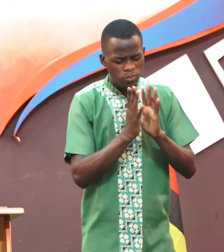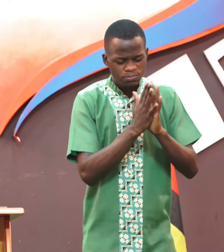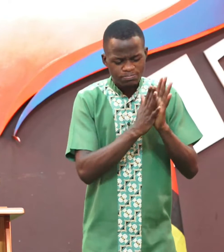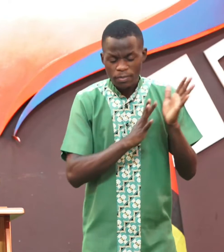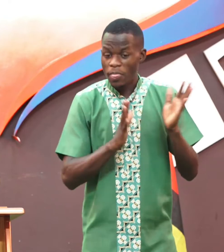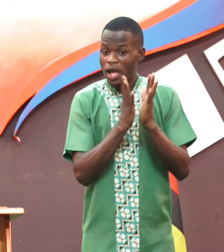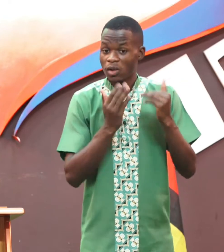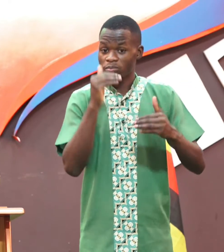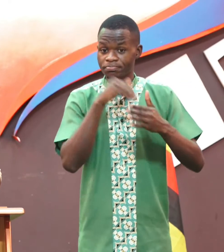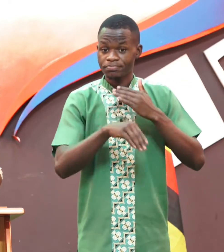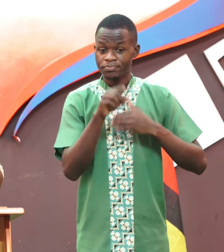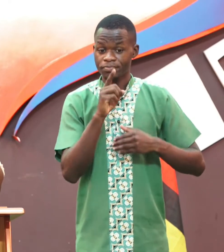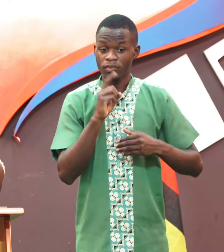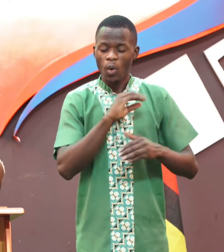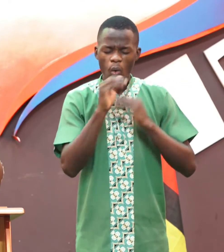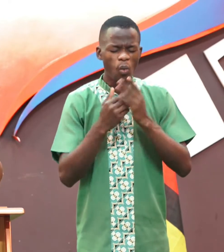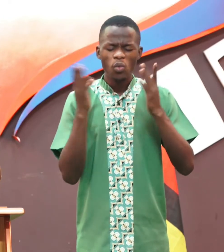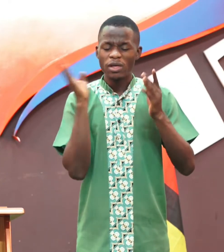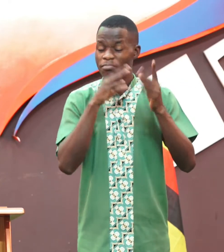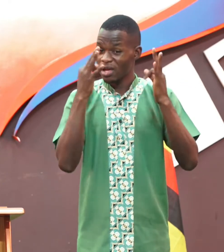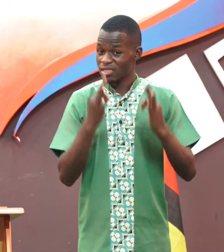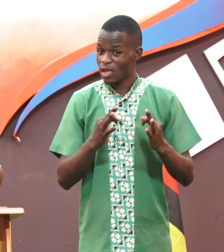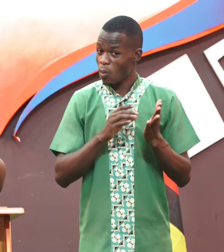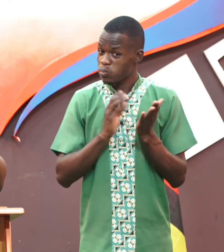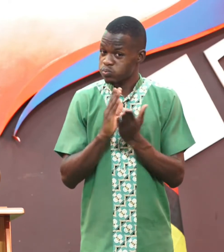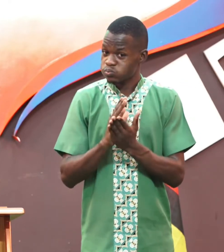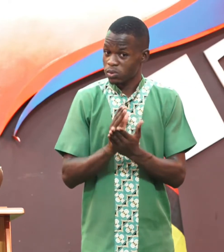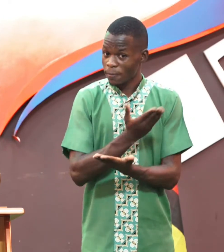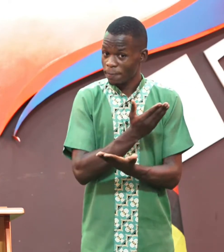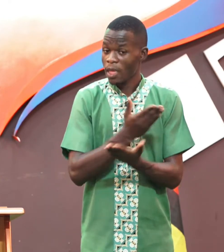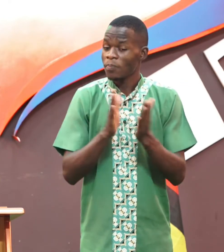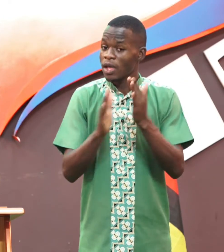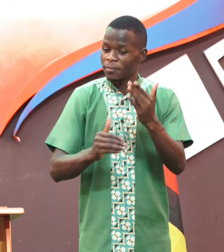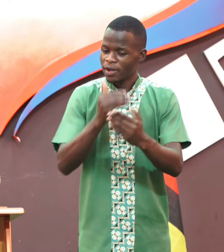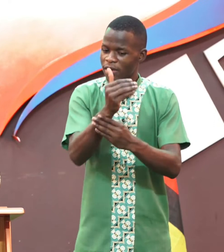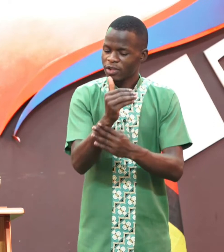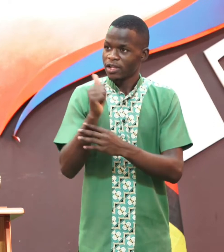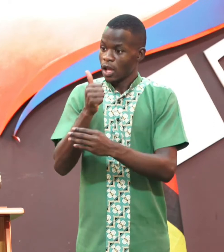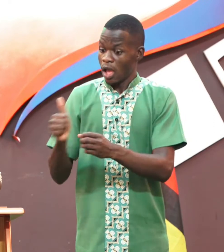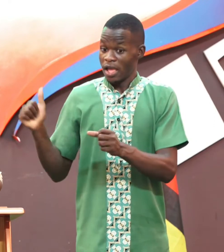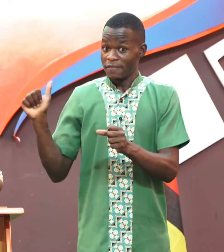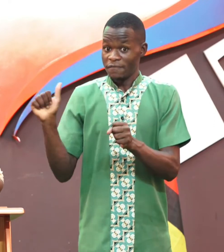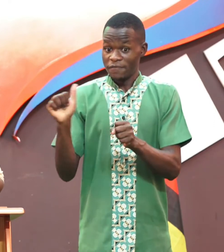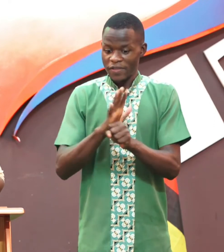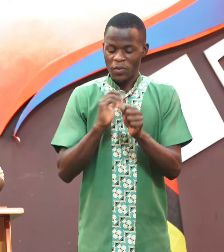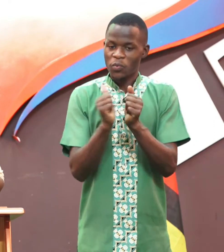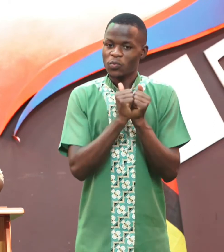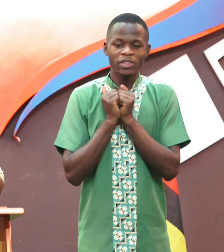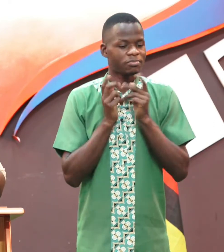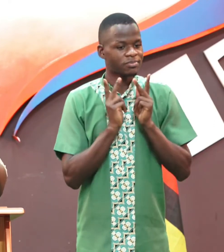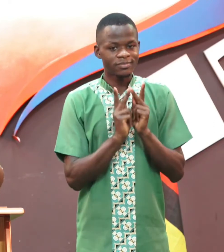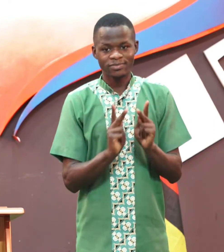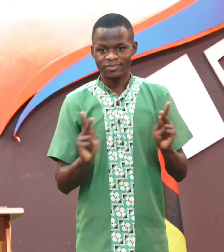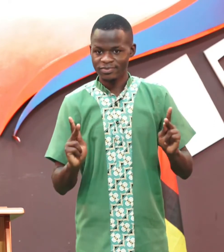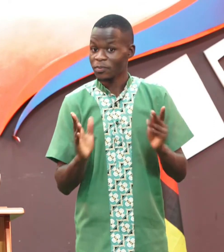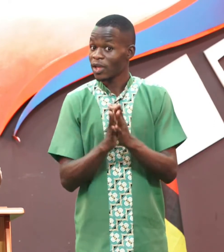He first purifies you and make you holy within, that there is nothing evil within you. Kati bw'amala n'akuteekamu emirembe gye. And afterwards he puts in you his own peace. Era